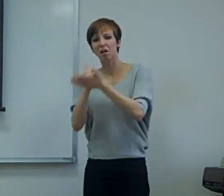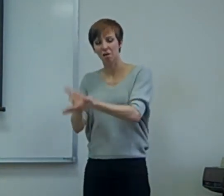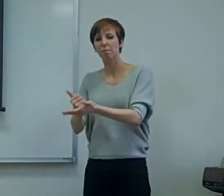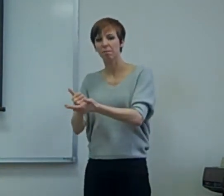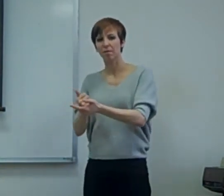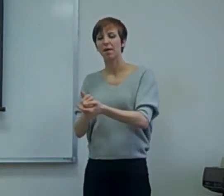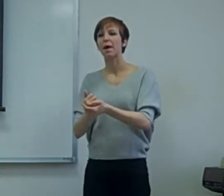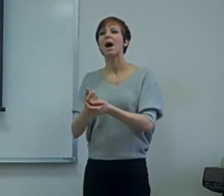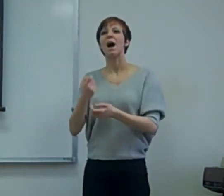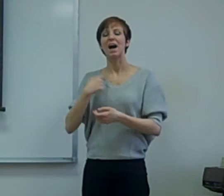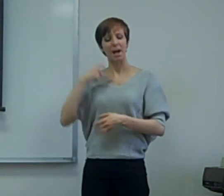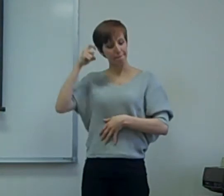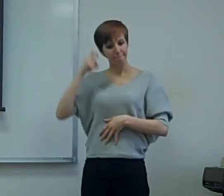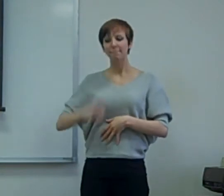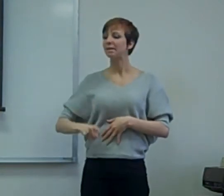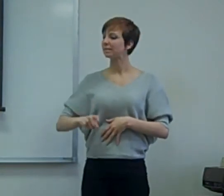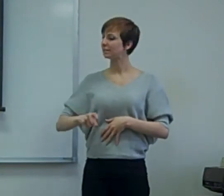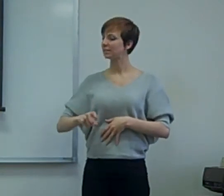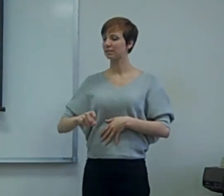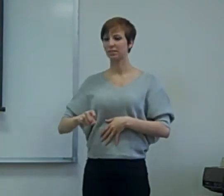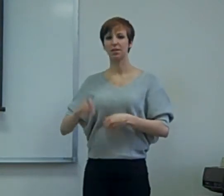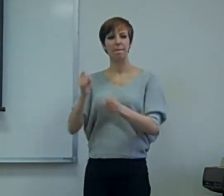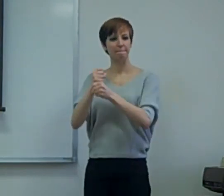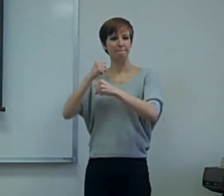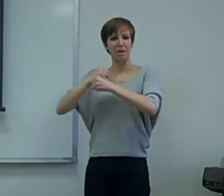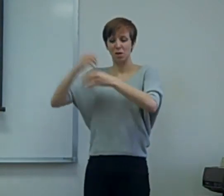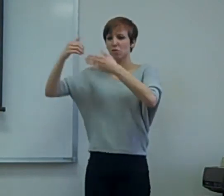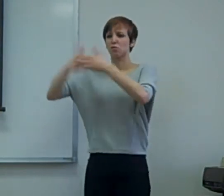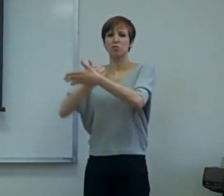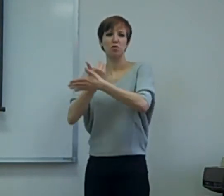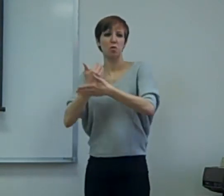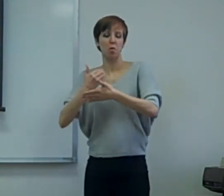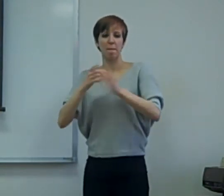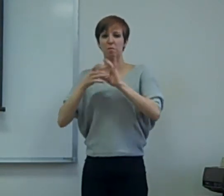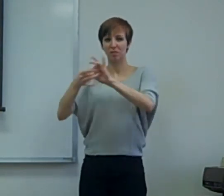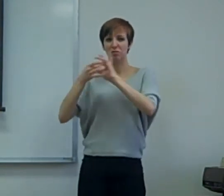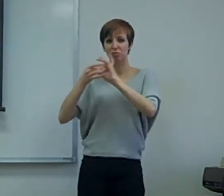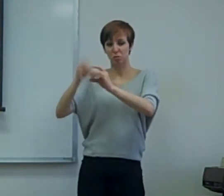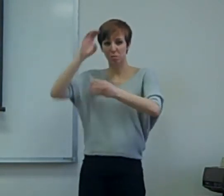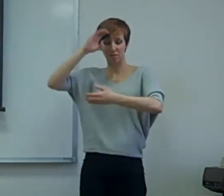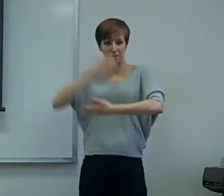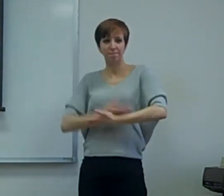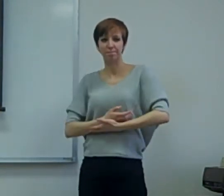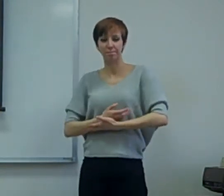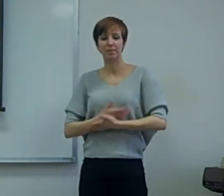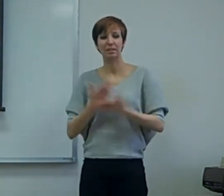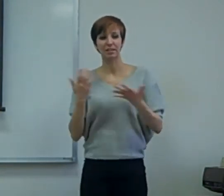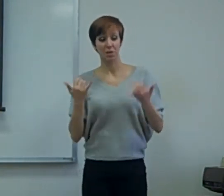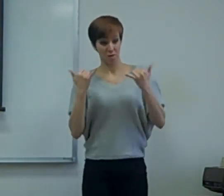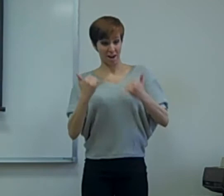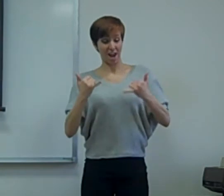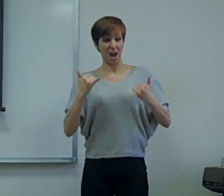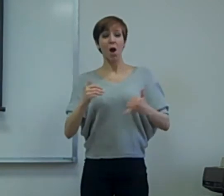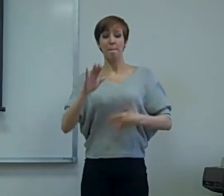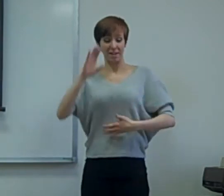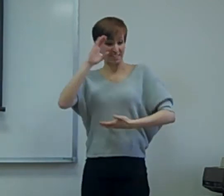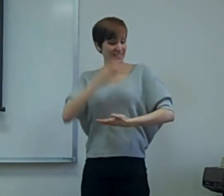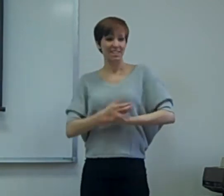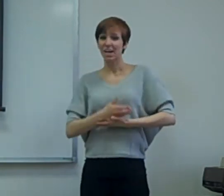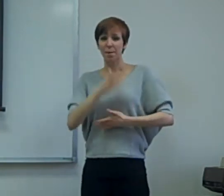recreate my relationship with him. And so he's not here for me to be his mother now. And so I think, well, how can